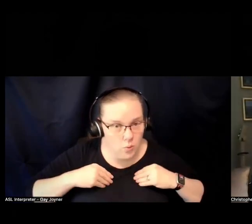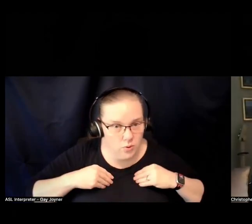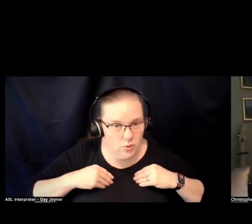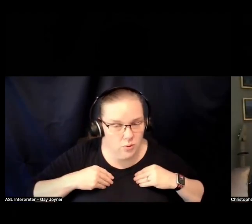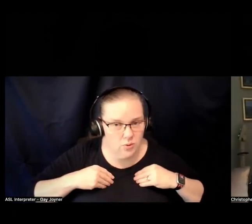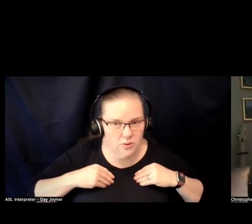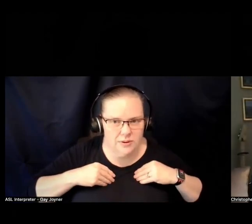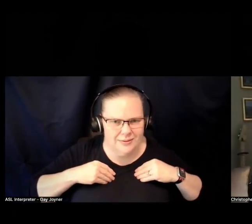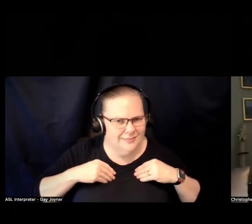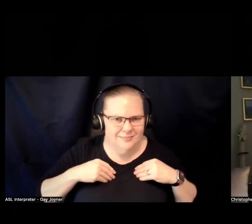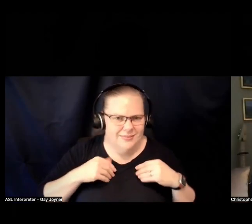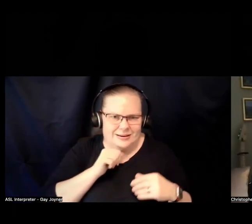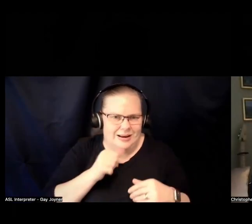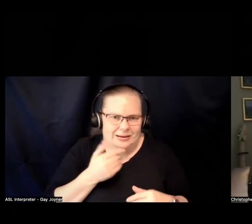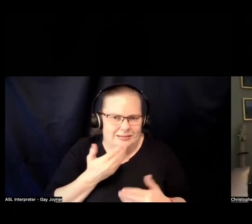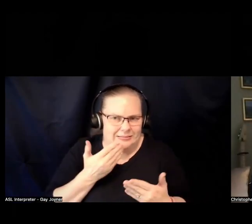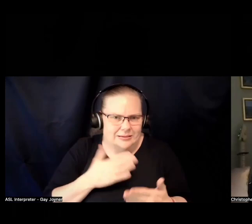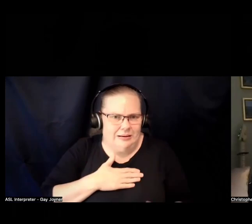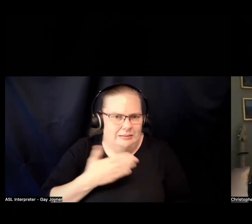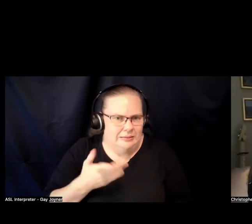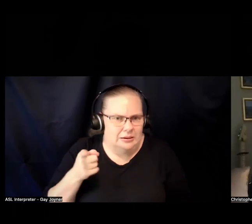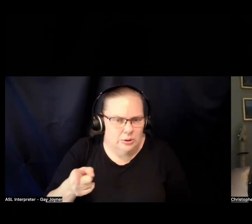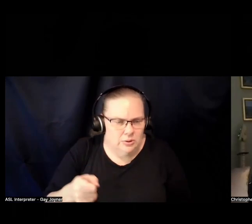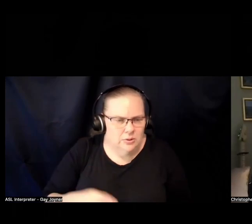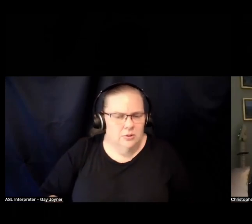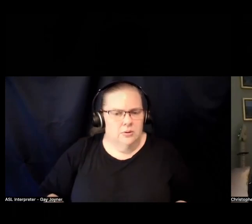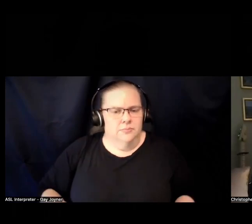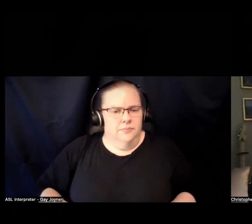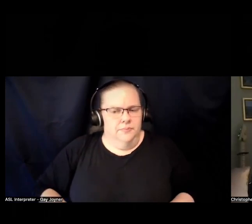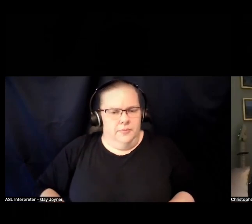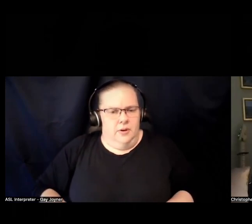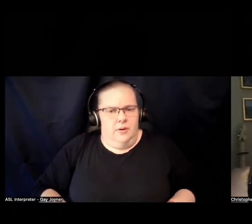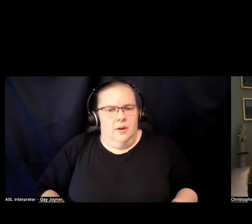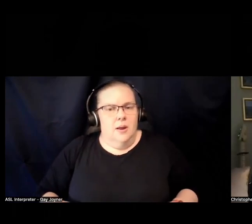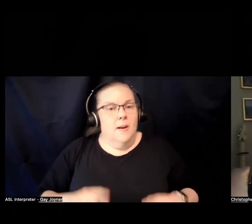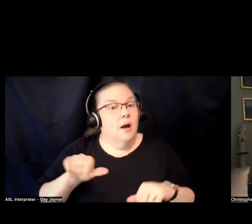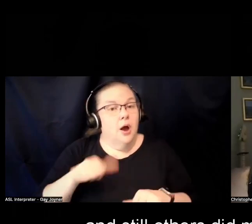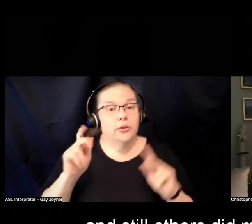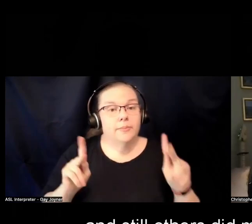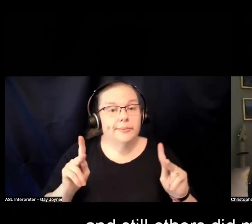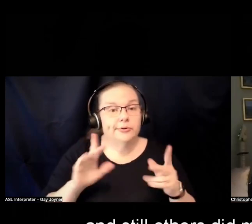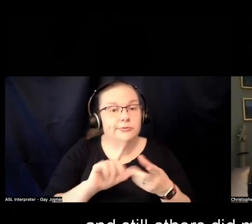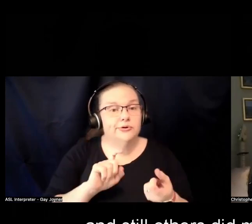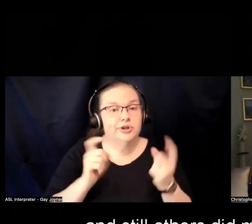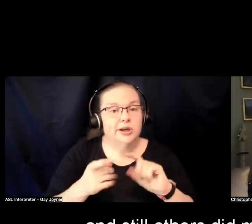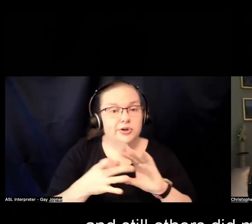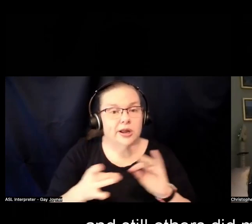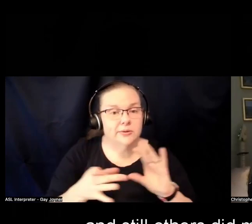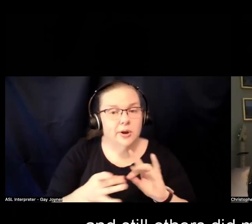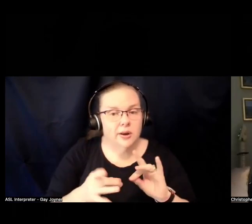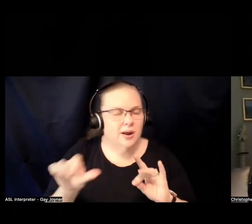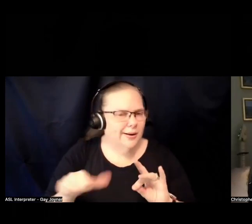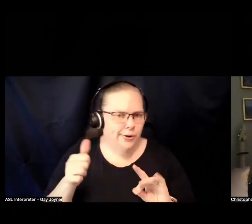for some of the witnesses who were supposed to appear against her. Others changed their testimony, and still others did more damage